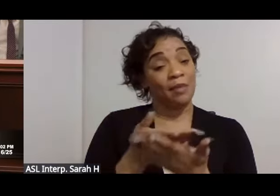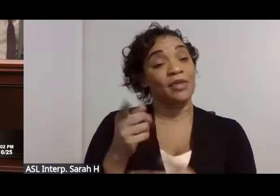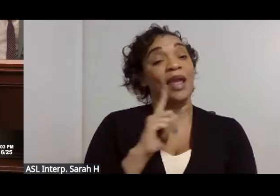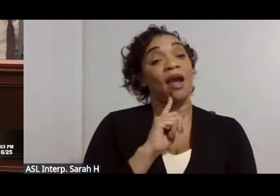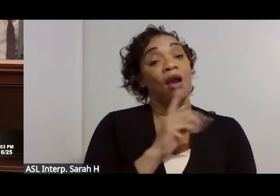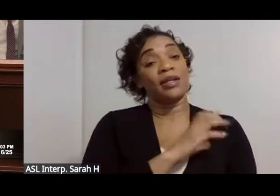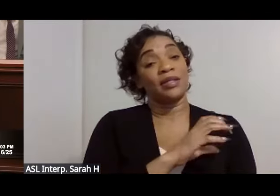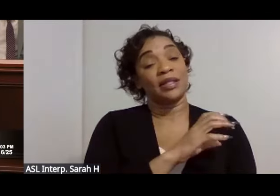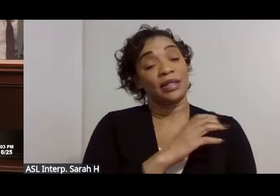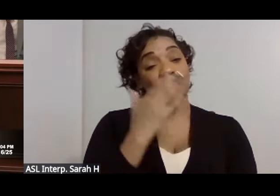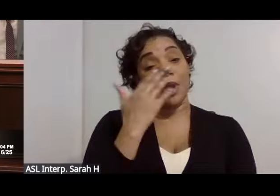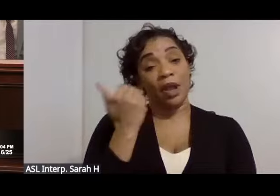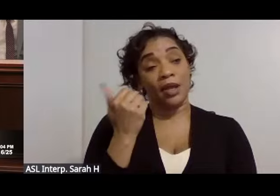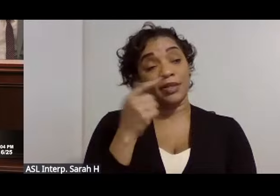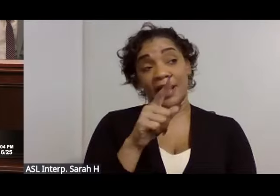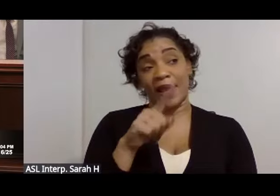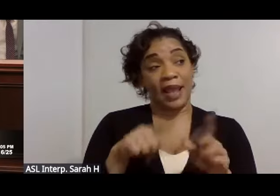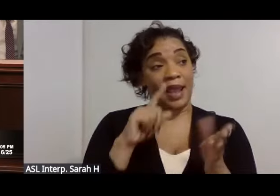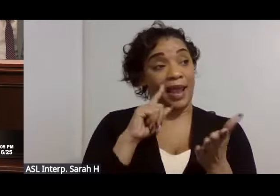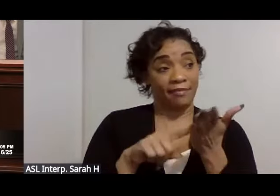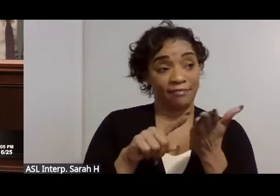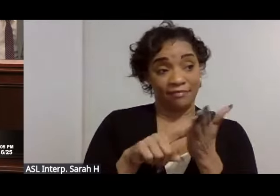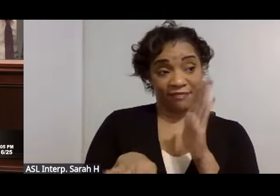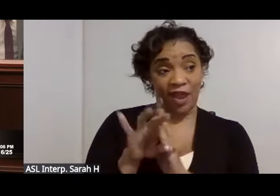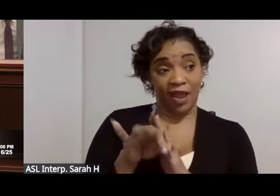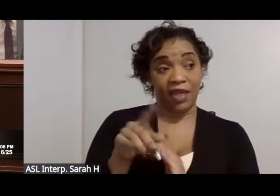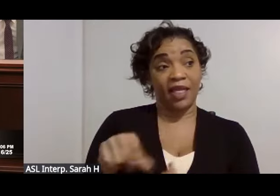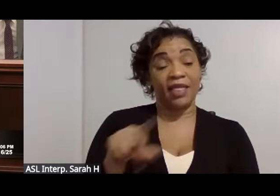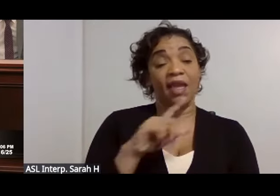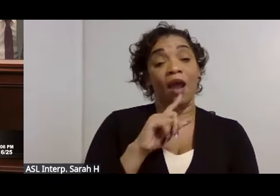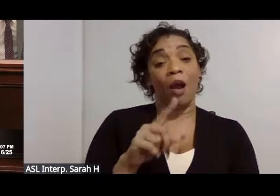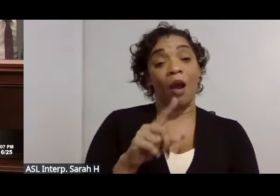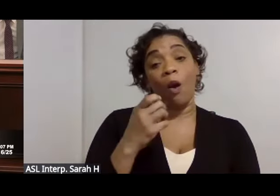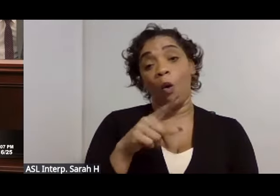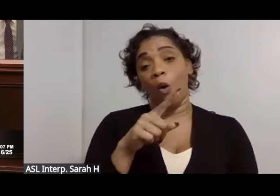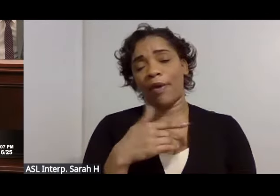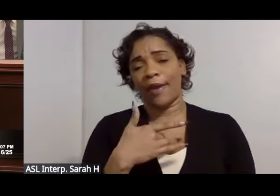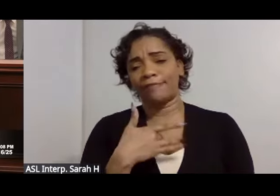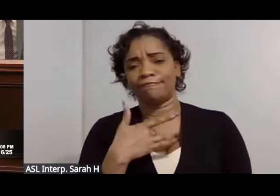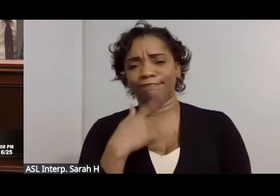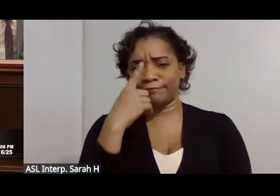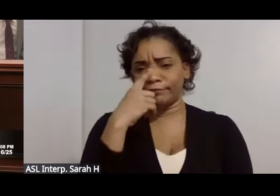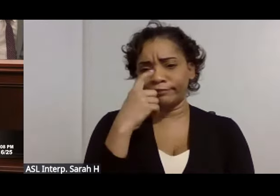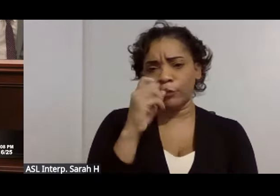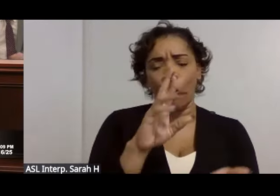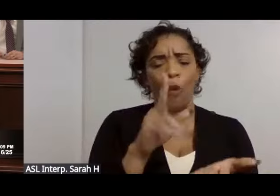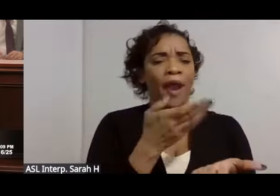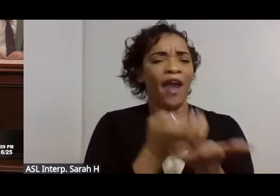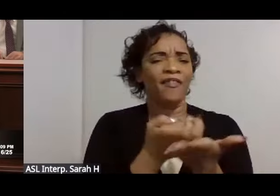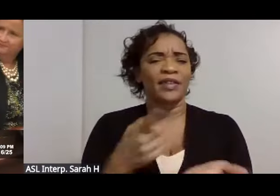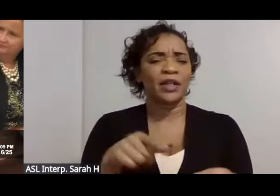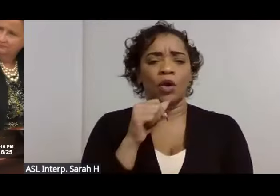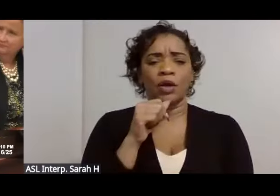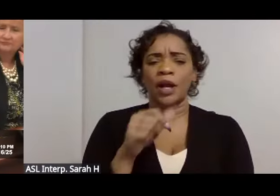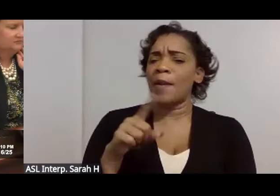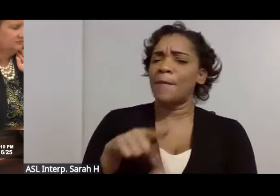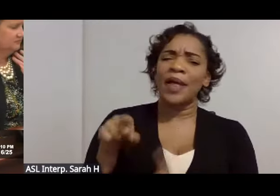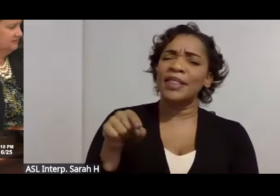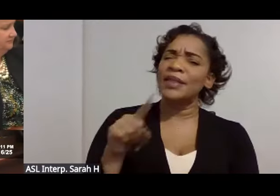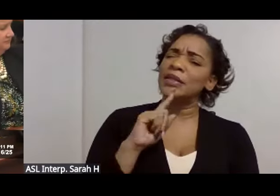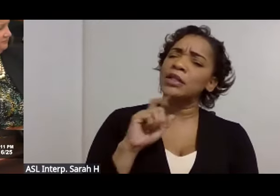from checking, they can't find that they're a citizen, or they have some suspicion or evidence that they're no, not. but this is Covers a down. new